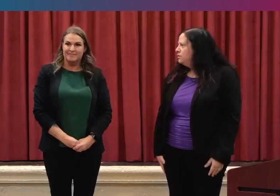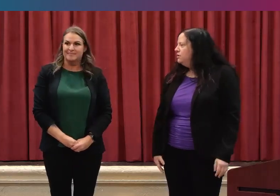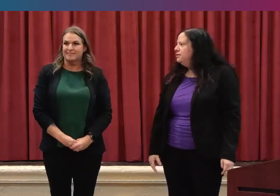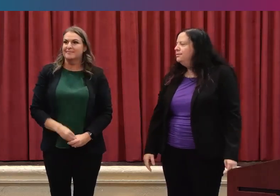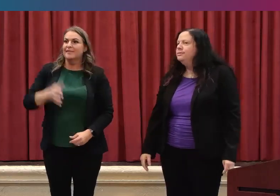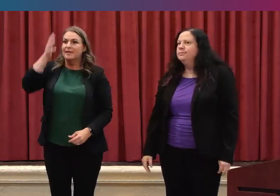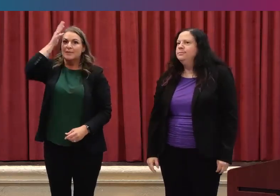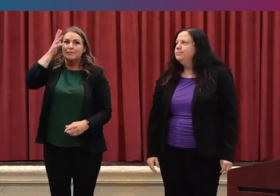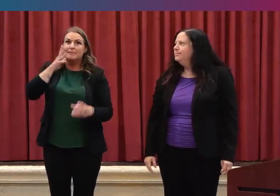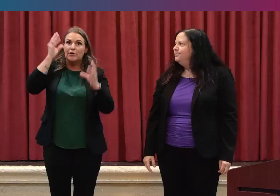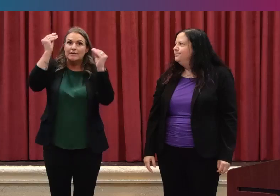interpreter.